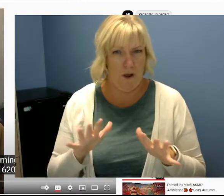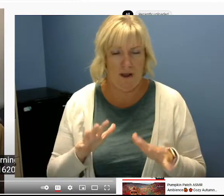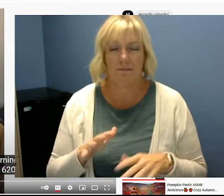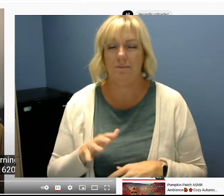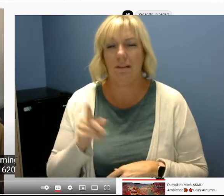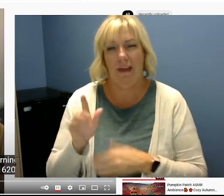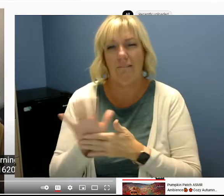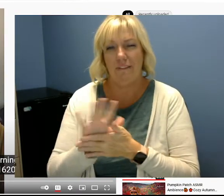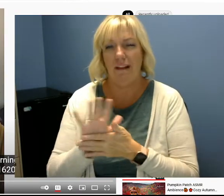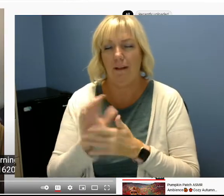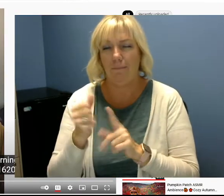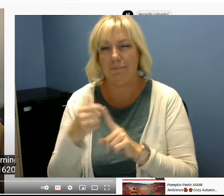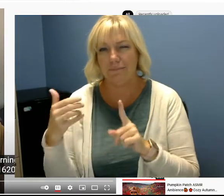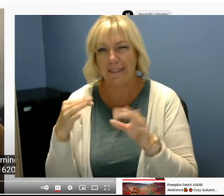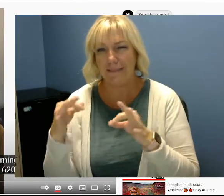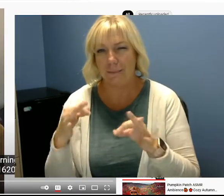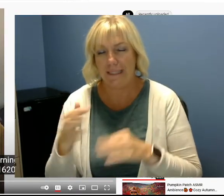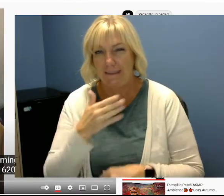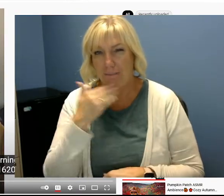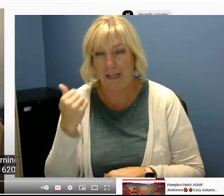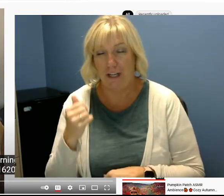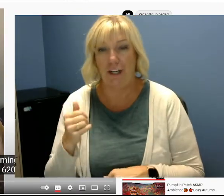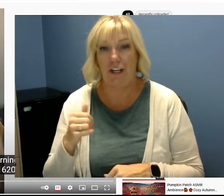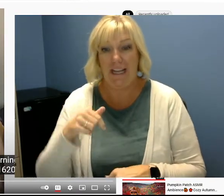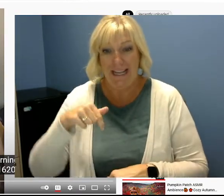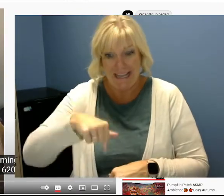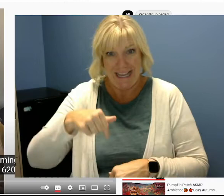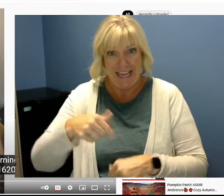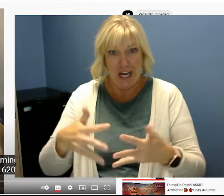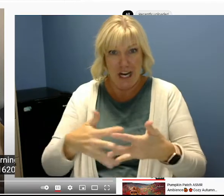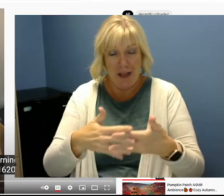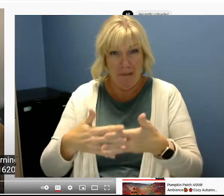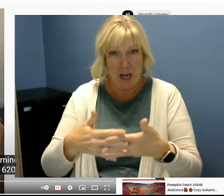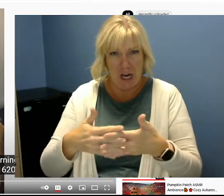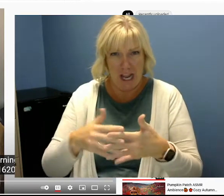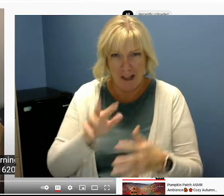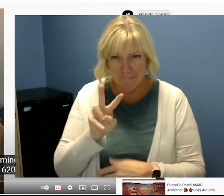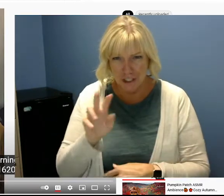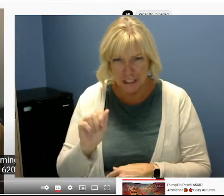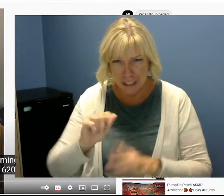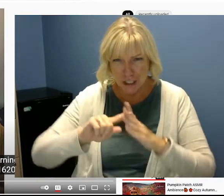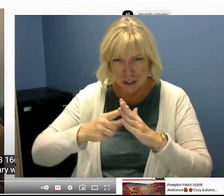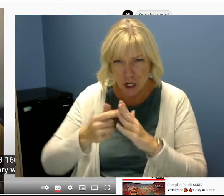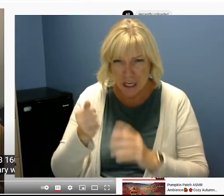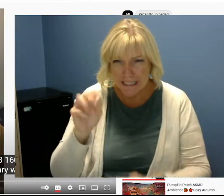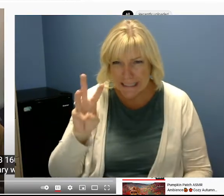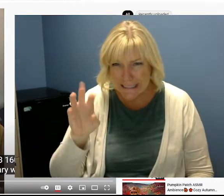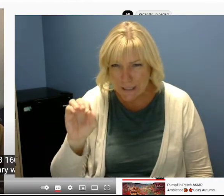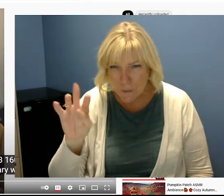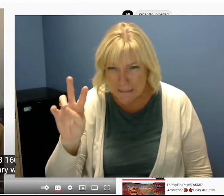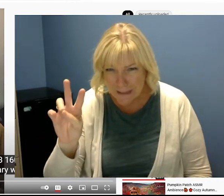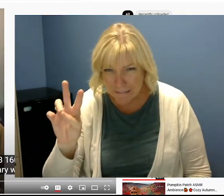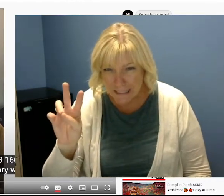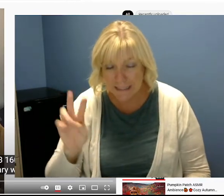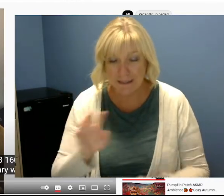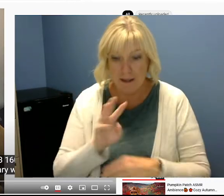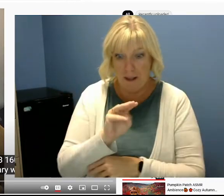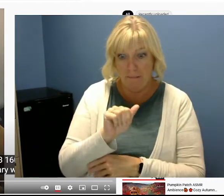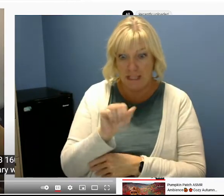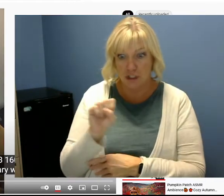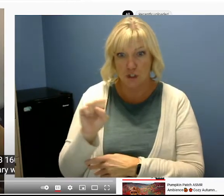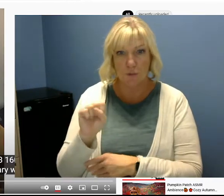been self-governing since 1607 in Virginia and since 1620 in Massachusetts, and it's